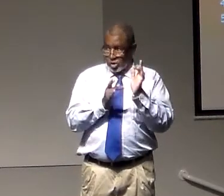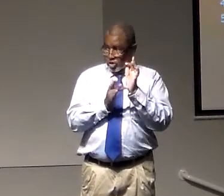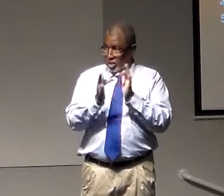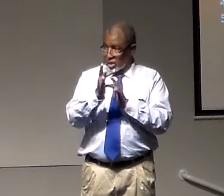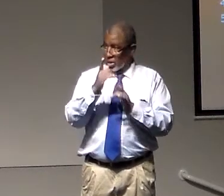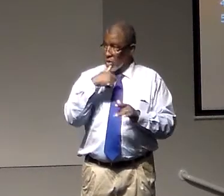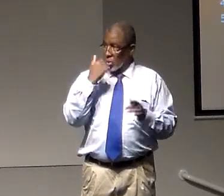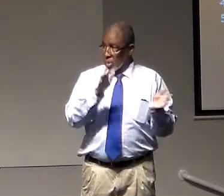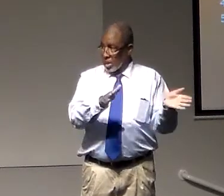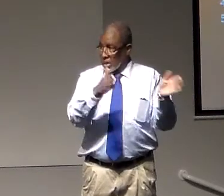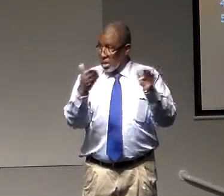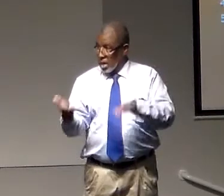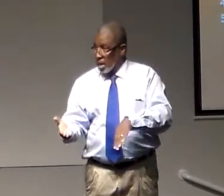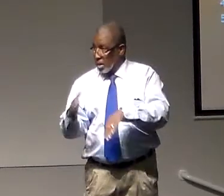away.